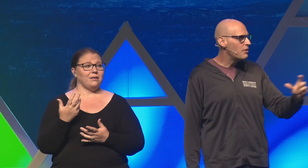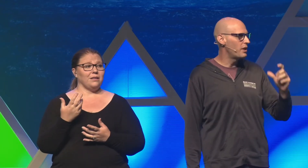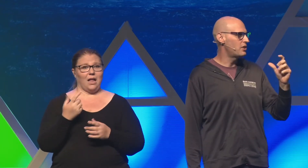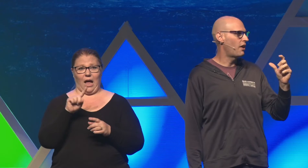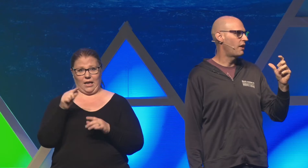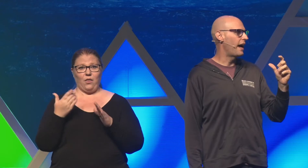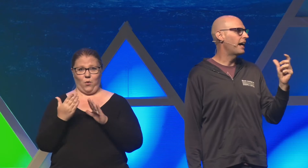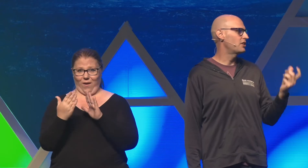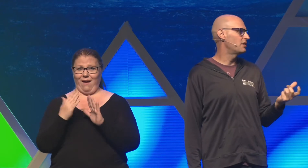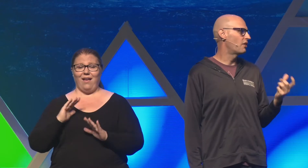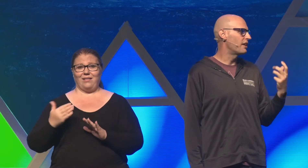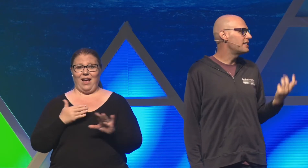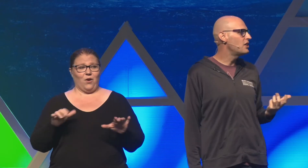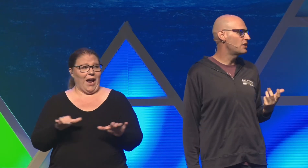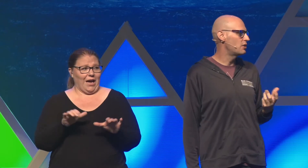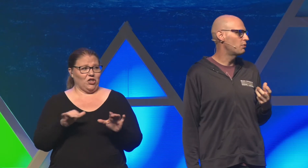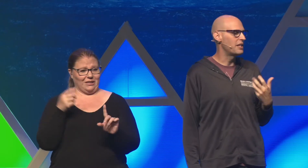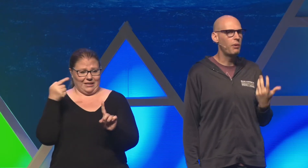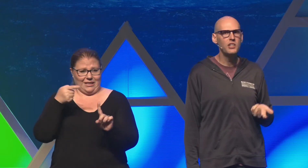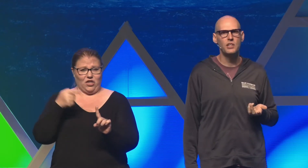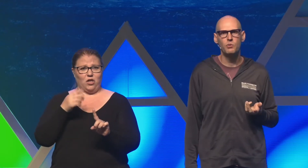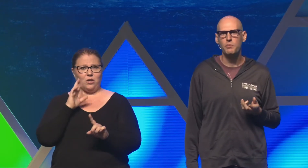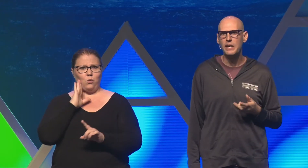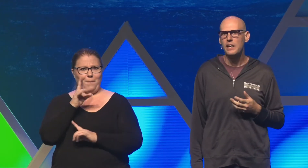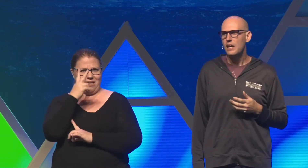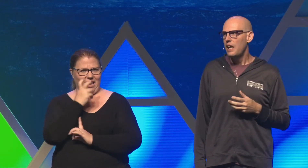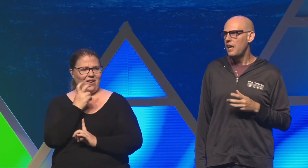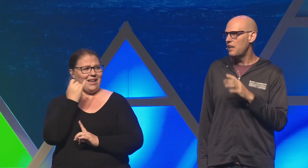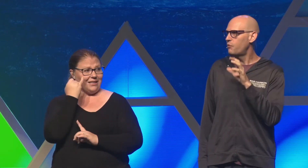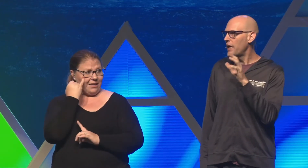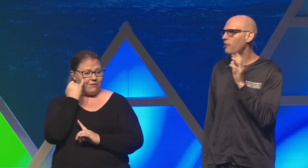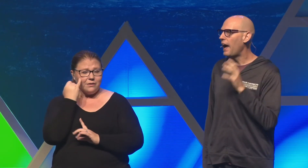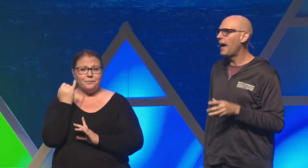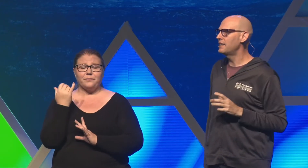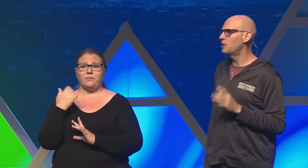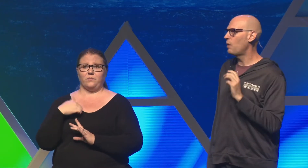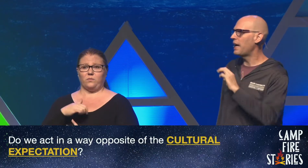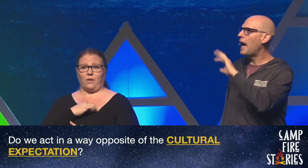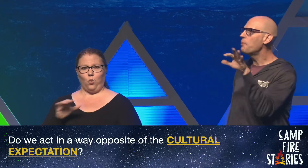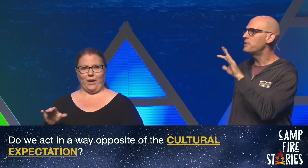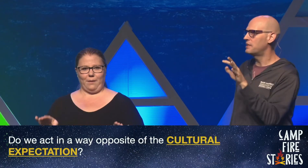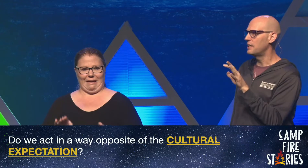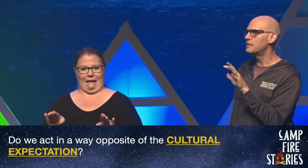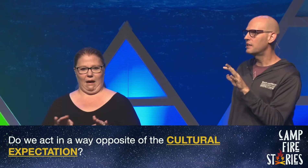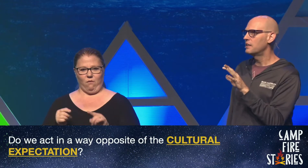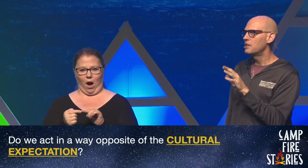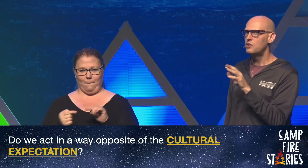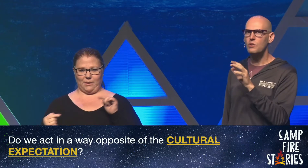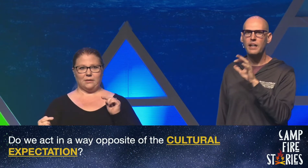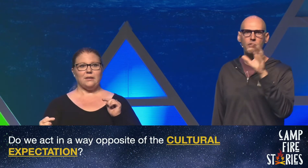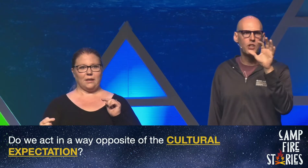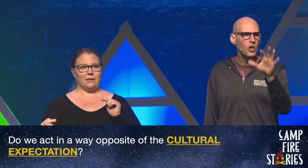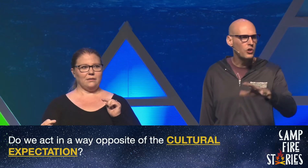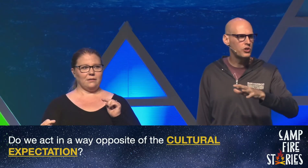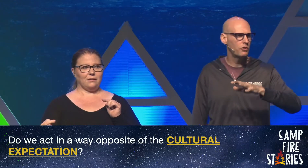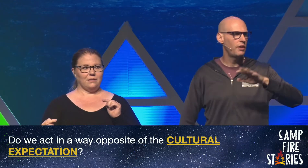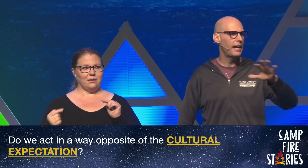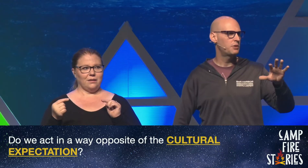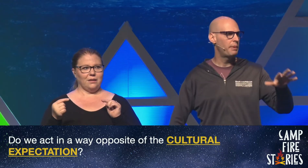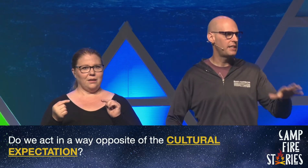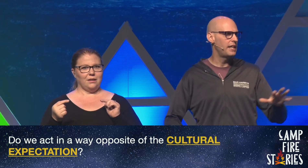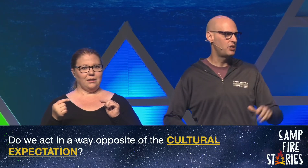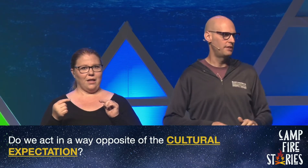way in which our actions or our intentions will be questioned would be if we ever act in a way opposite to kind of the